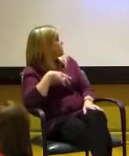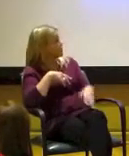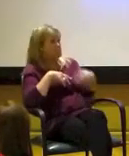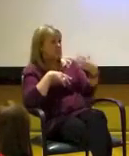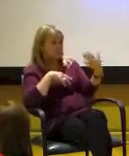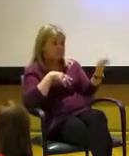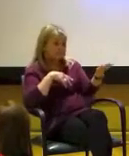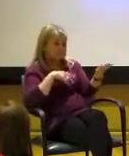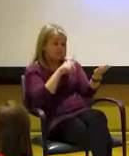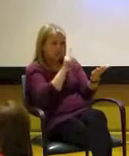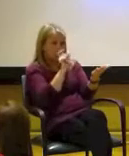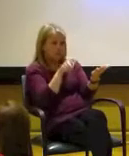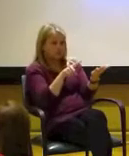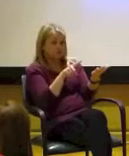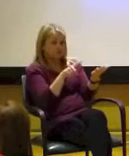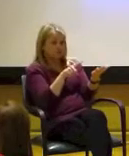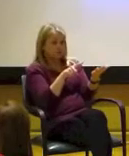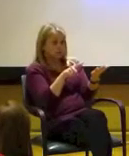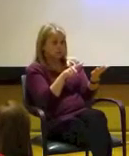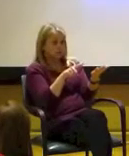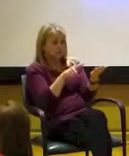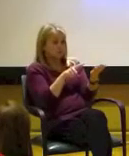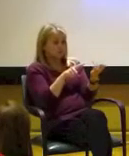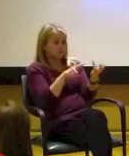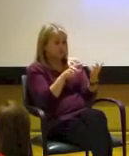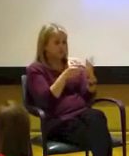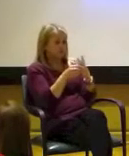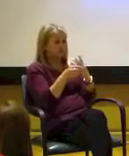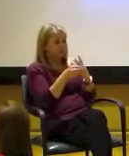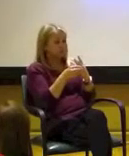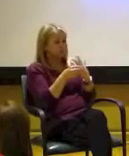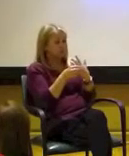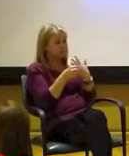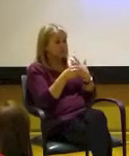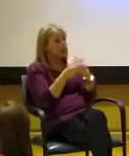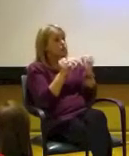So questions we'd like to cover today